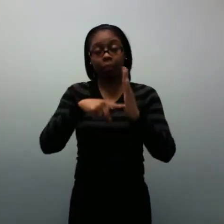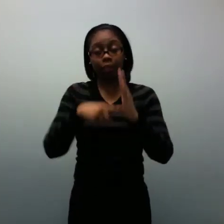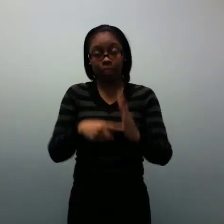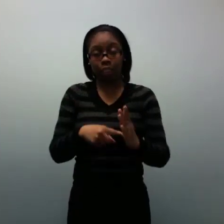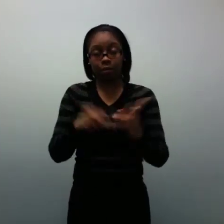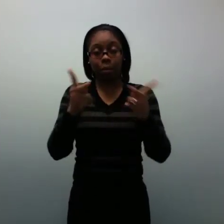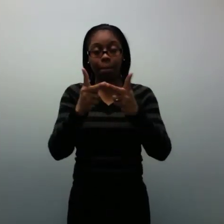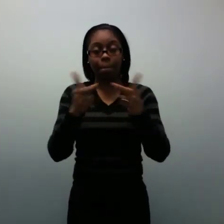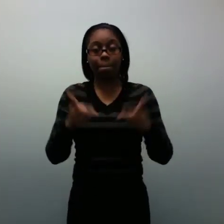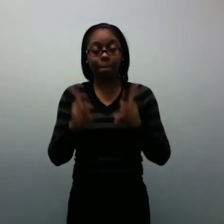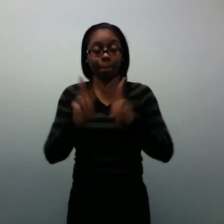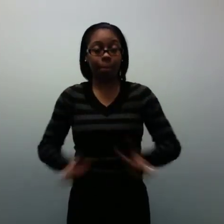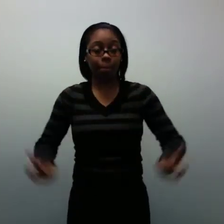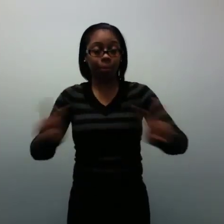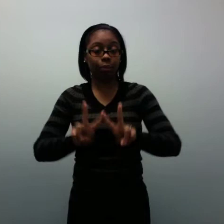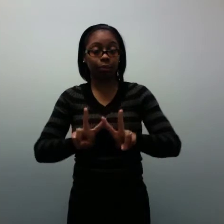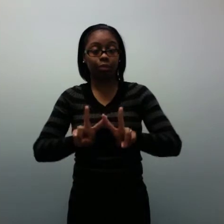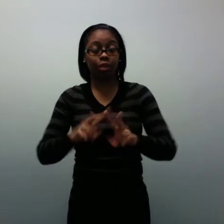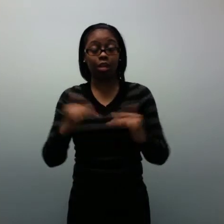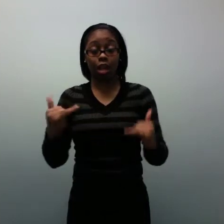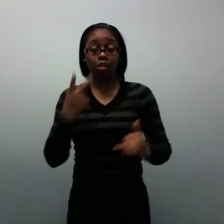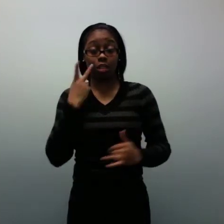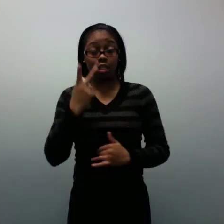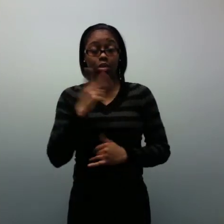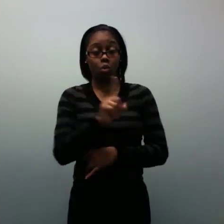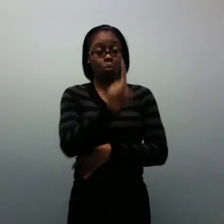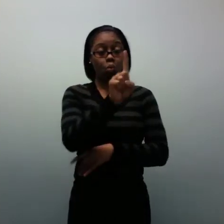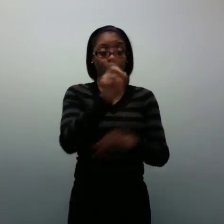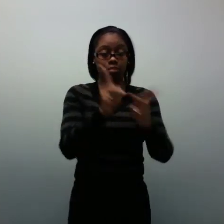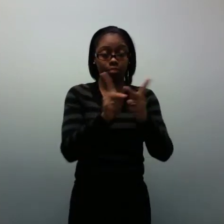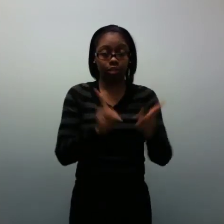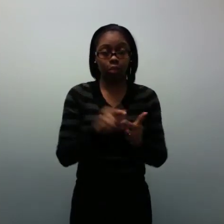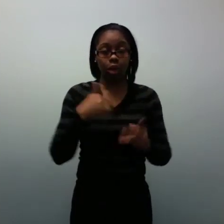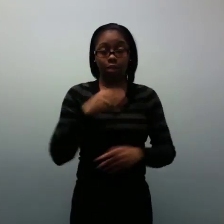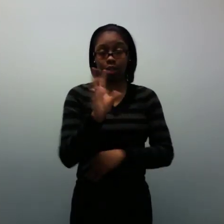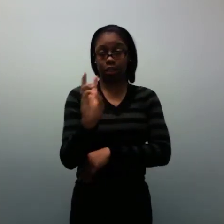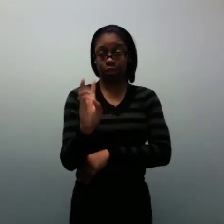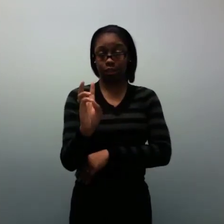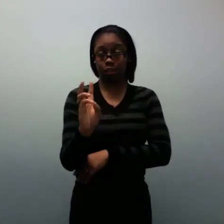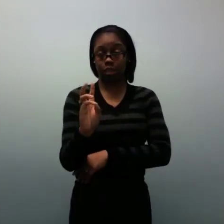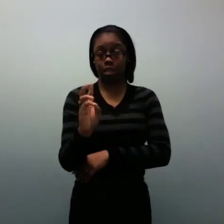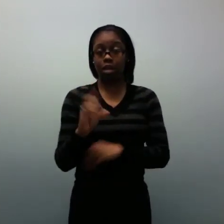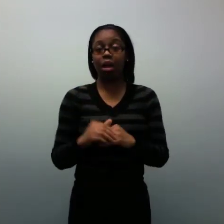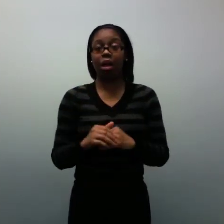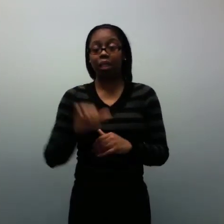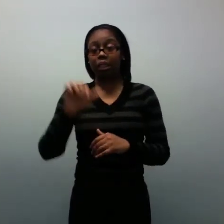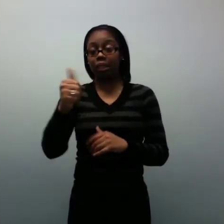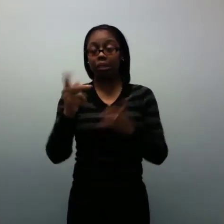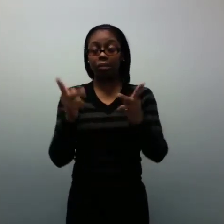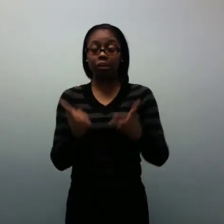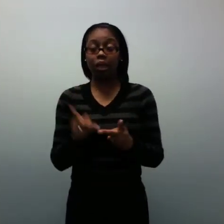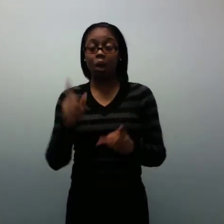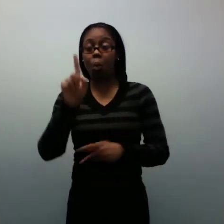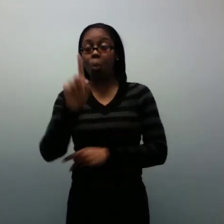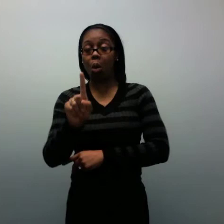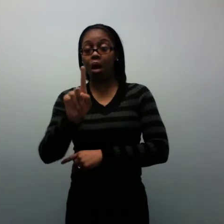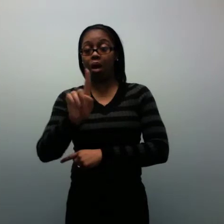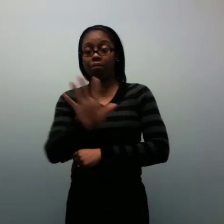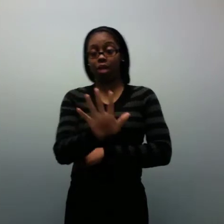basically, in the ones place, we have a 6. In the tens place, we have a 1, a 5, and a 2. Well, 1 plus 5 plus